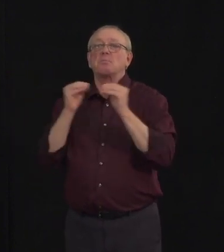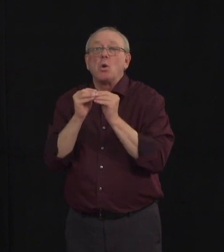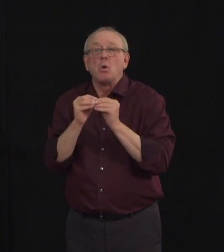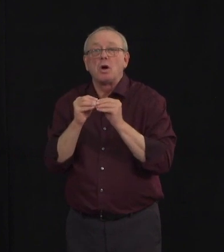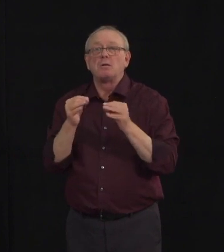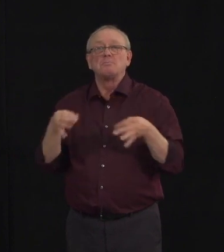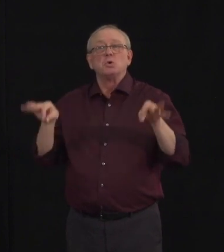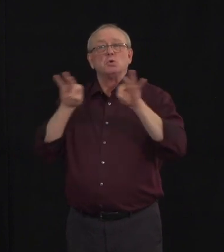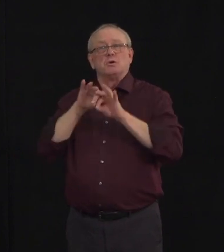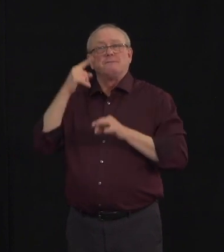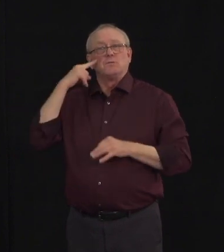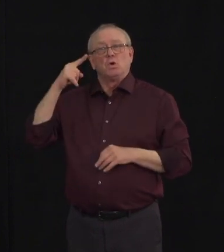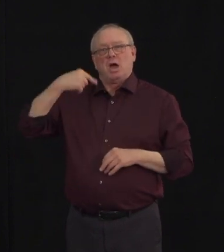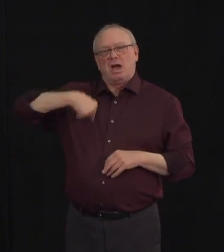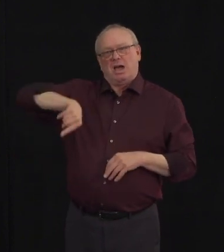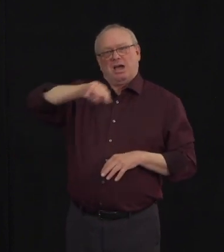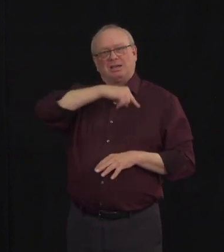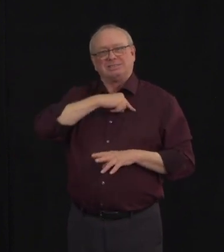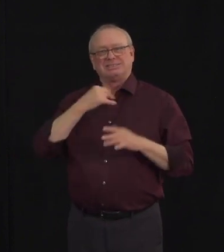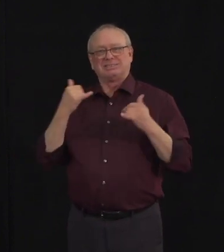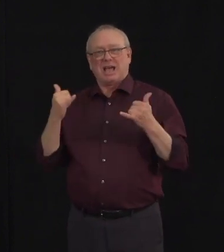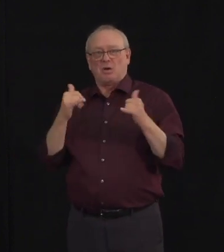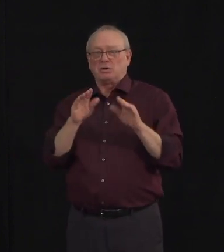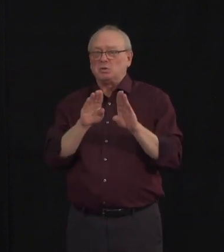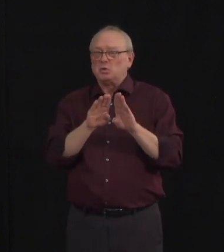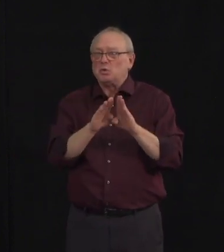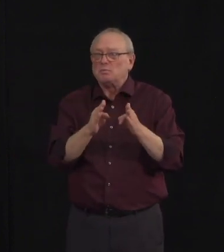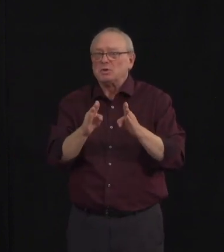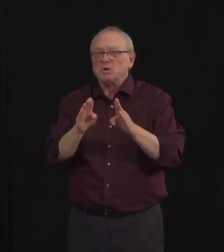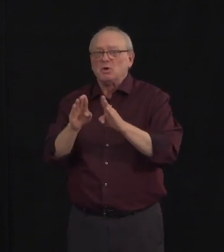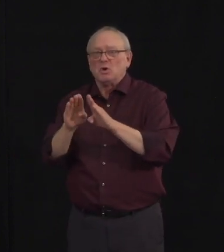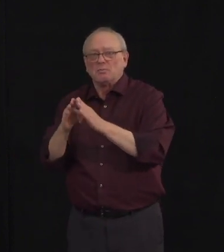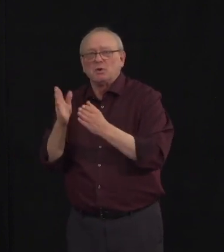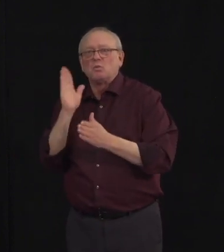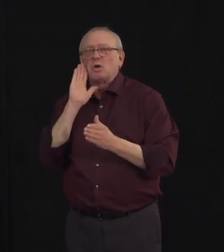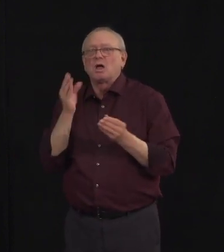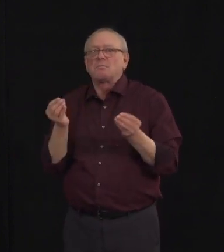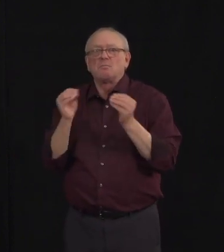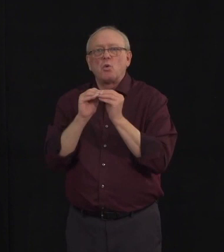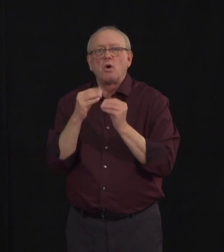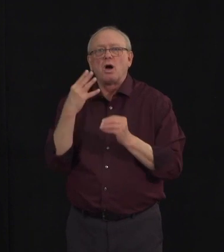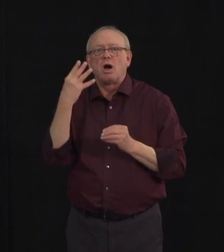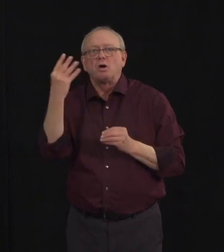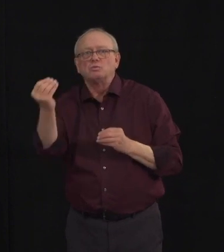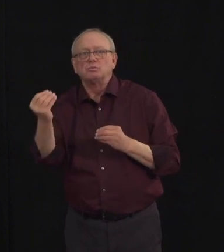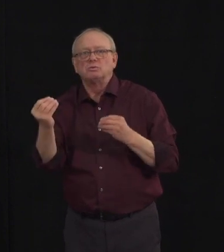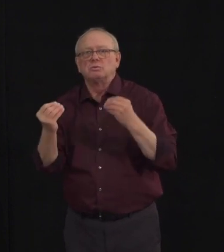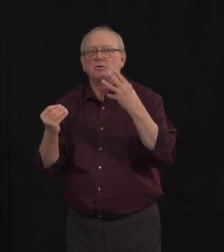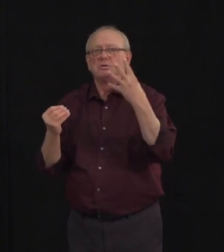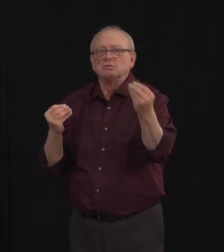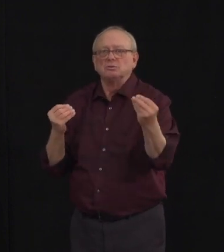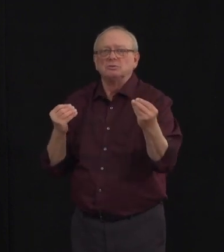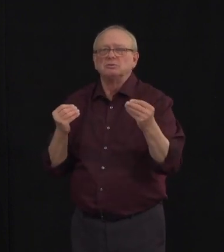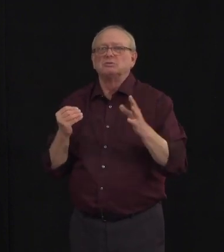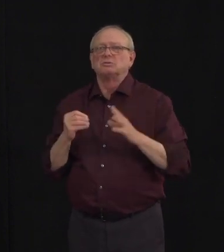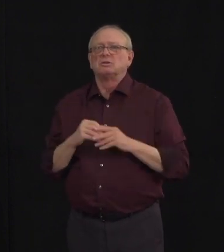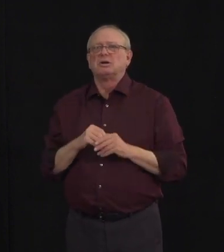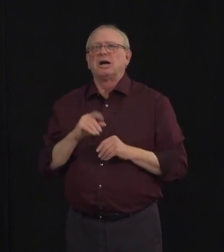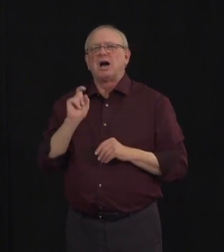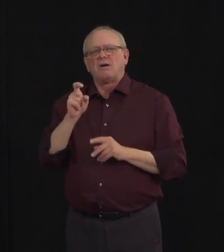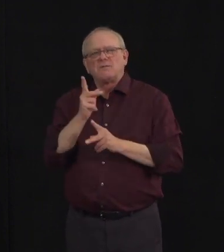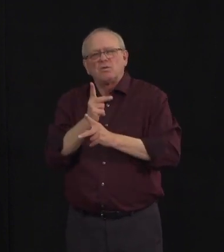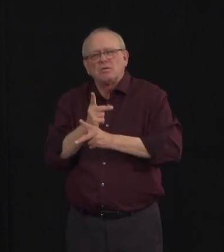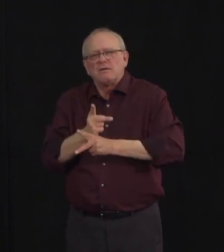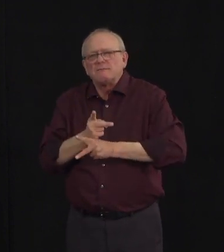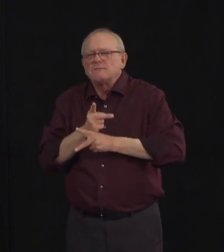protective measures for those who are most vulnerable to severe outcomes by enhancing protections in continuing care facilities across the province